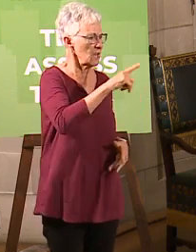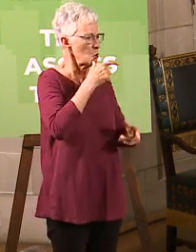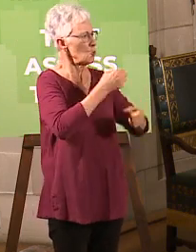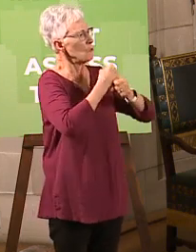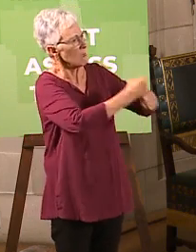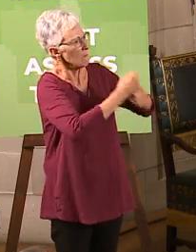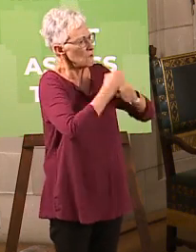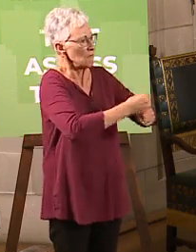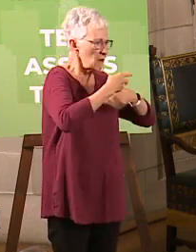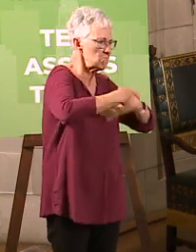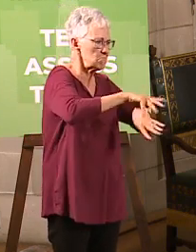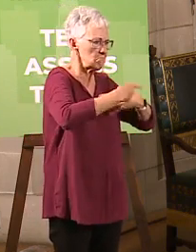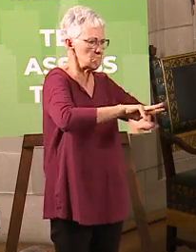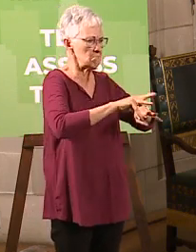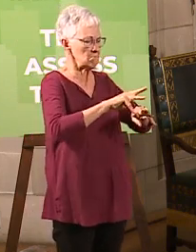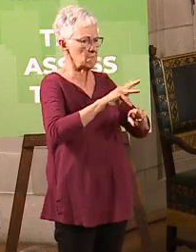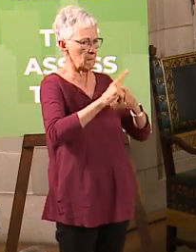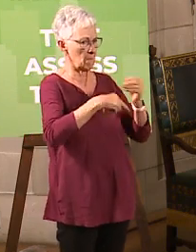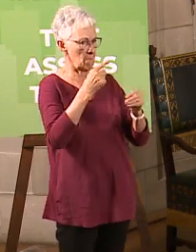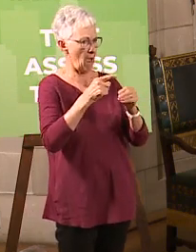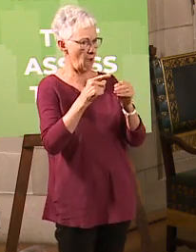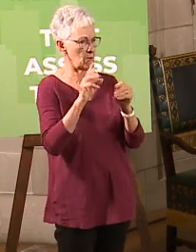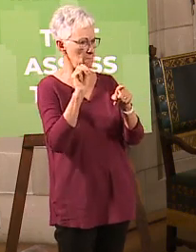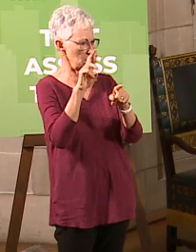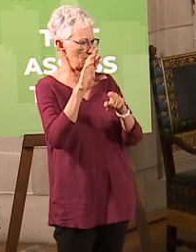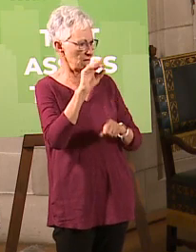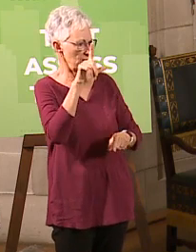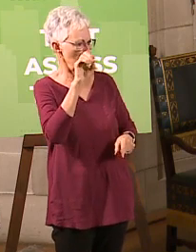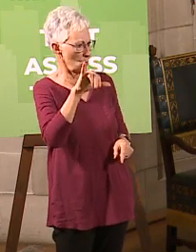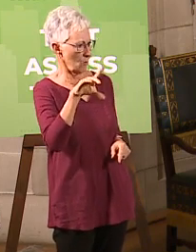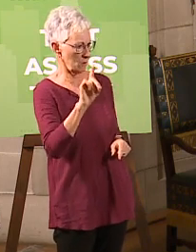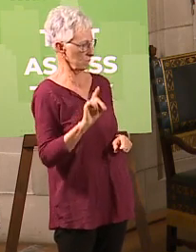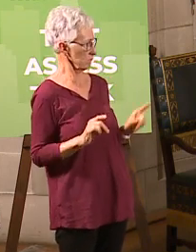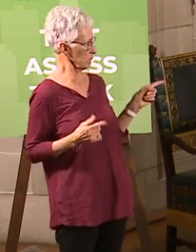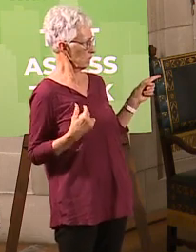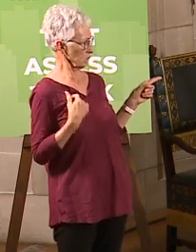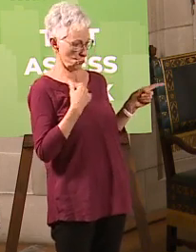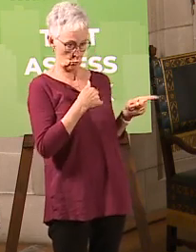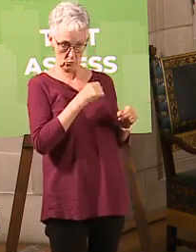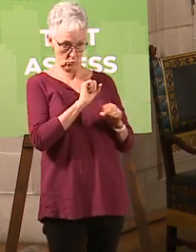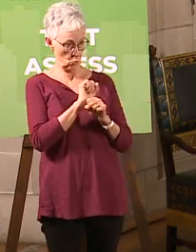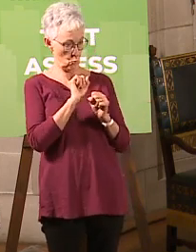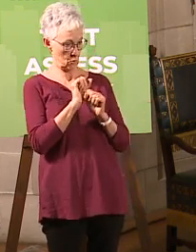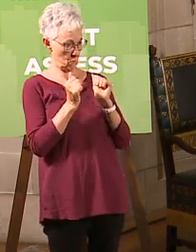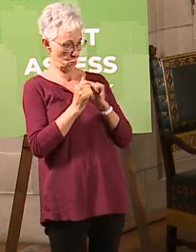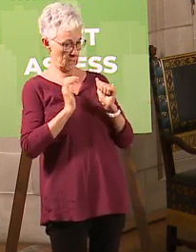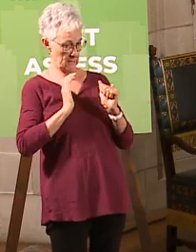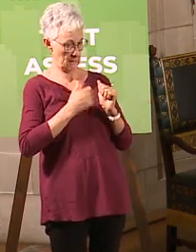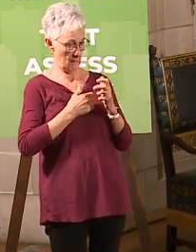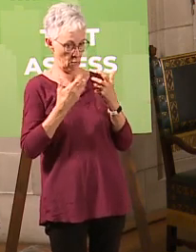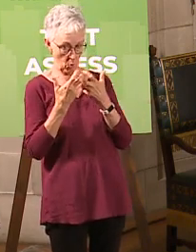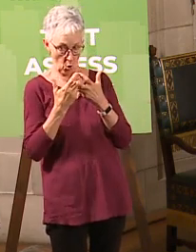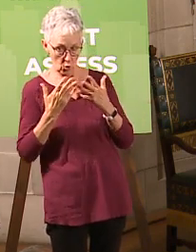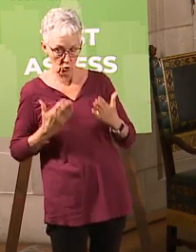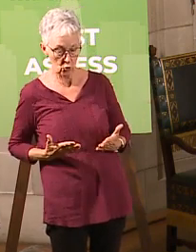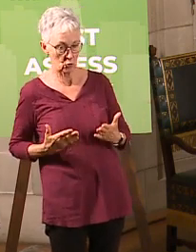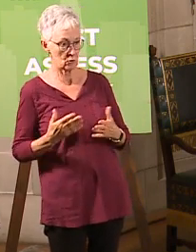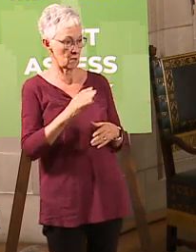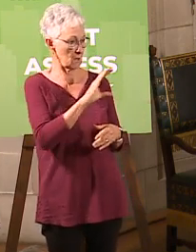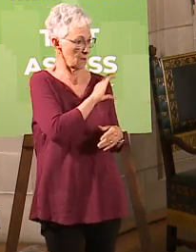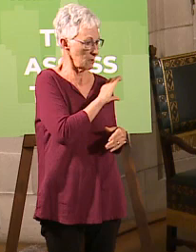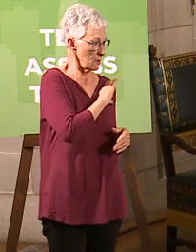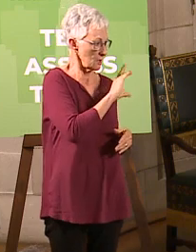exceptions you can make because of these things. So the question was, with regard to the quarantine,